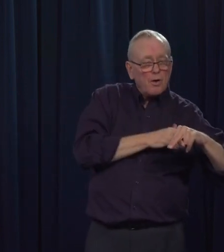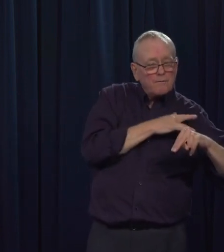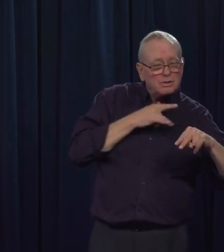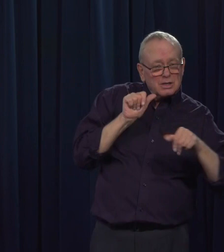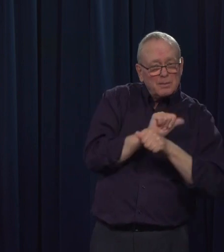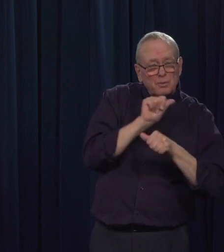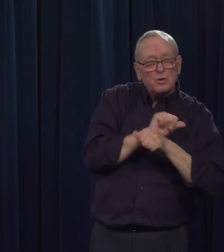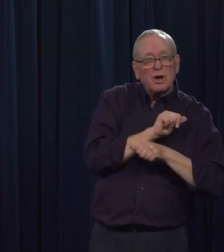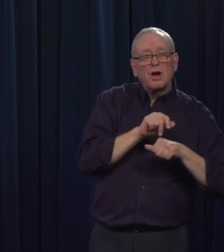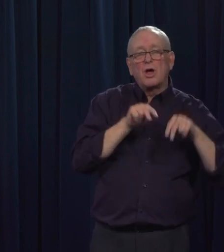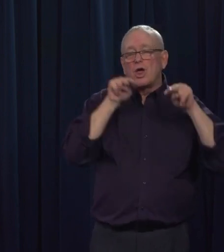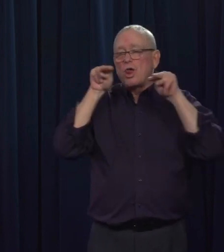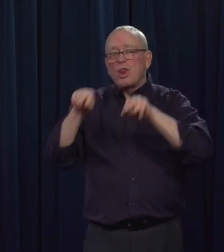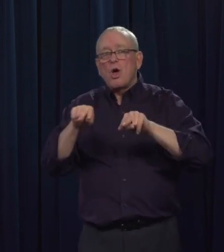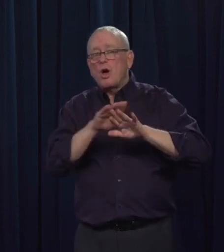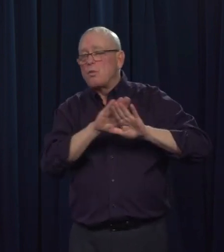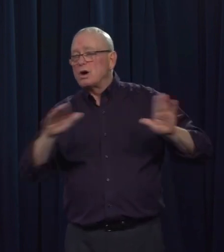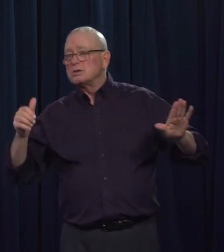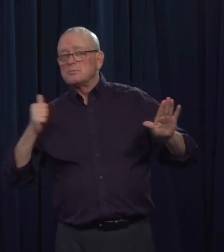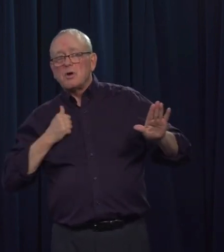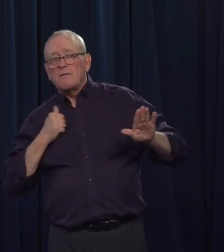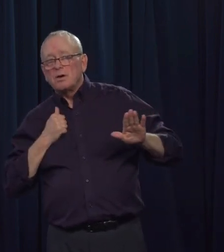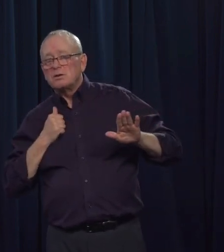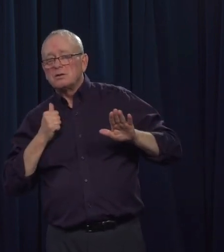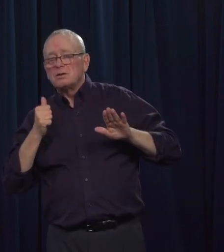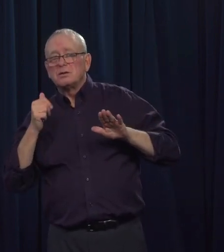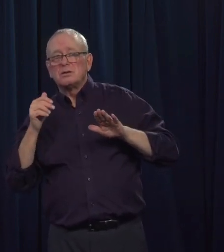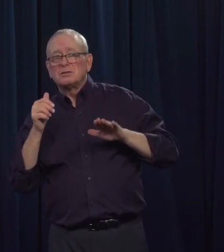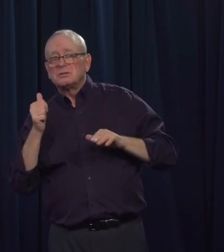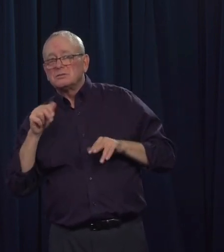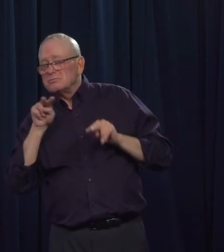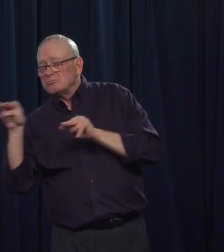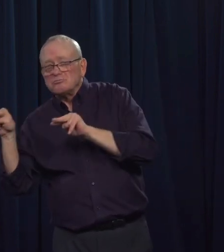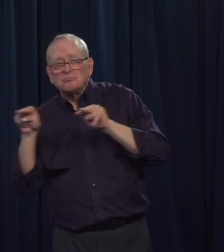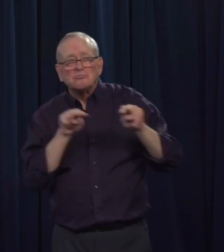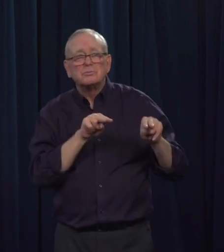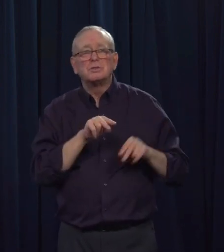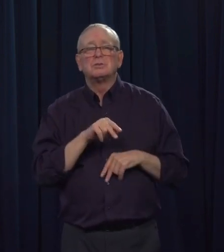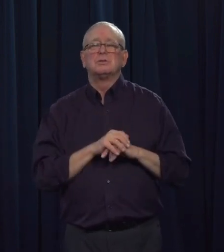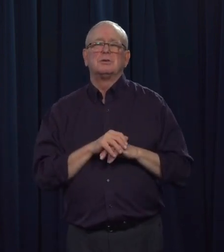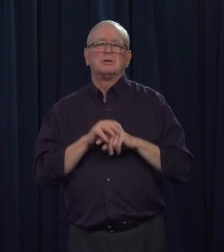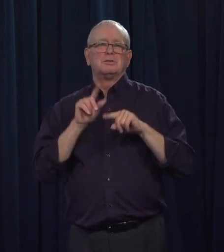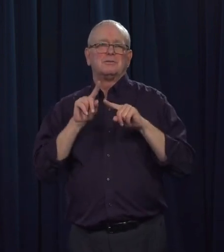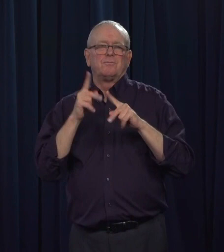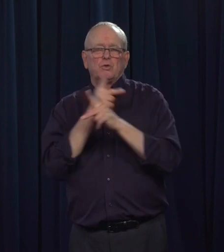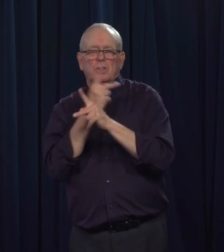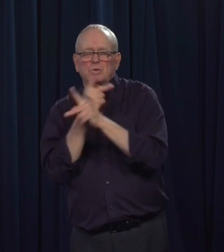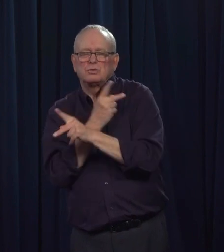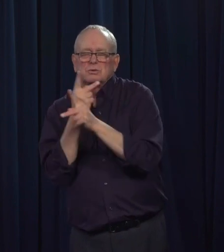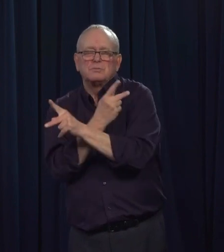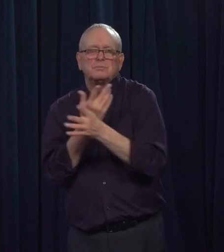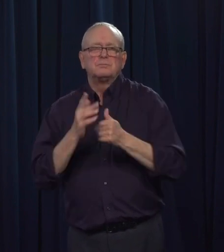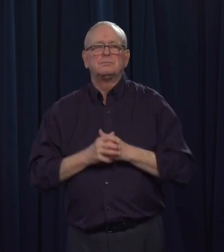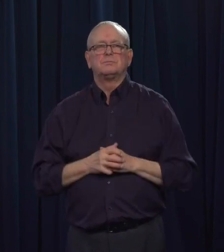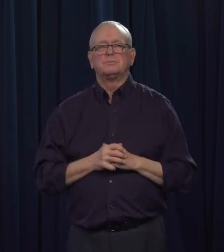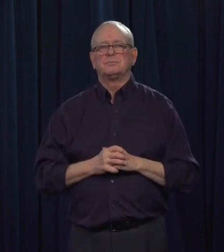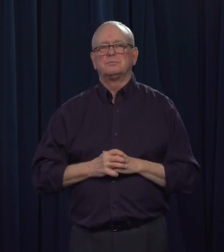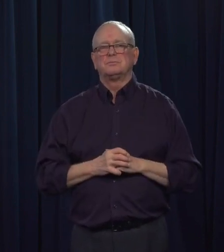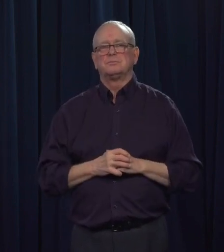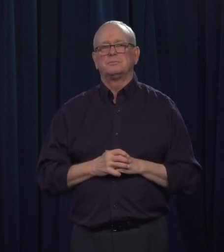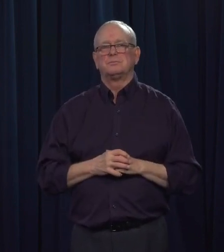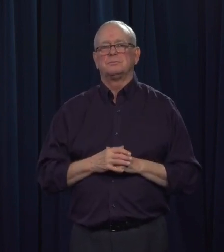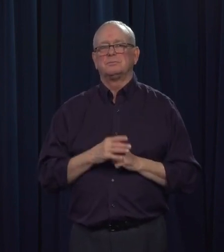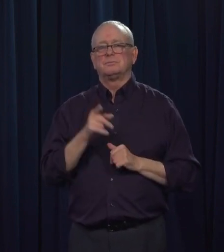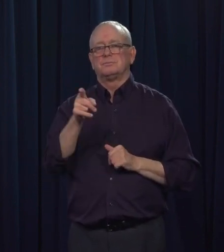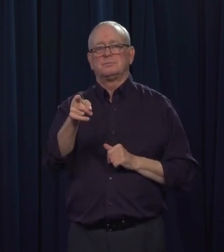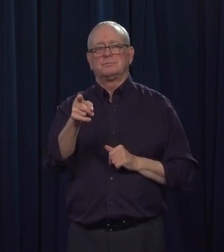to the Bonspiel, with 11 of those who were at the Bonspiel from Alberta, many of them you said are physicians and